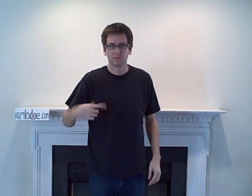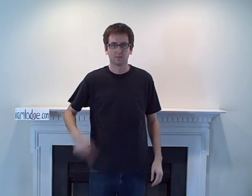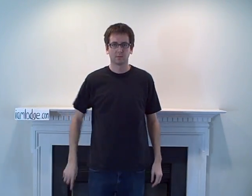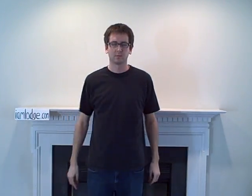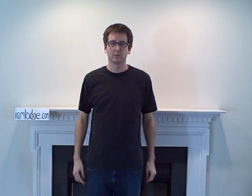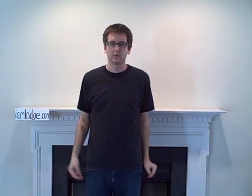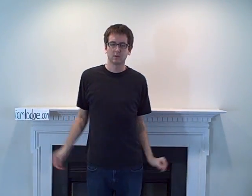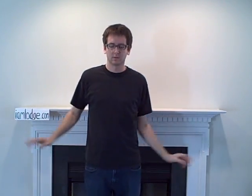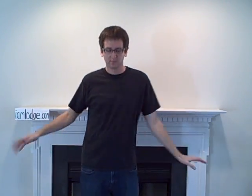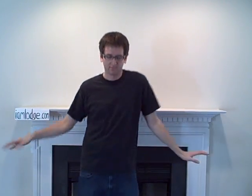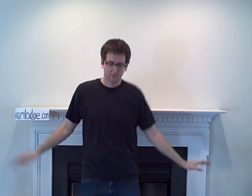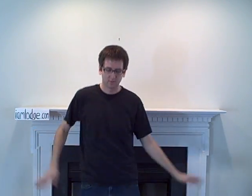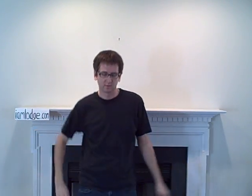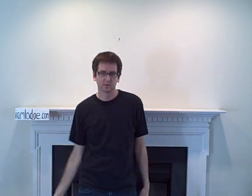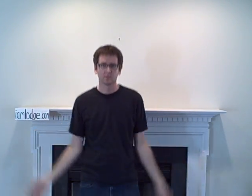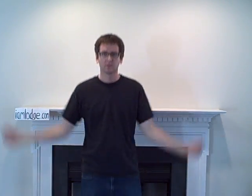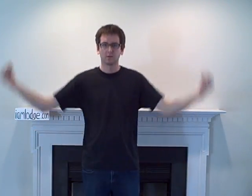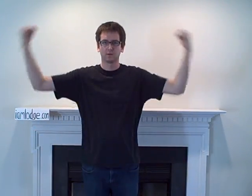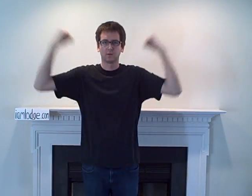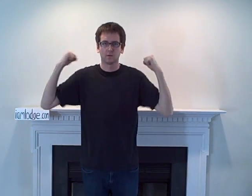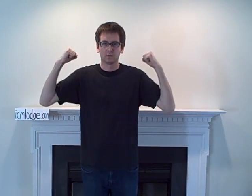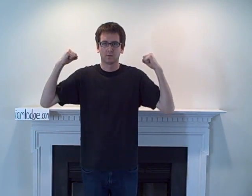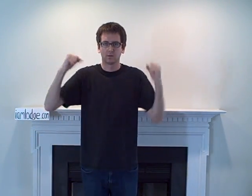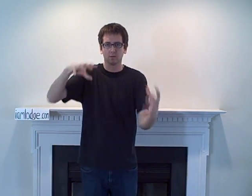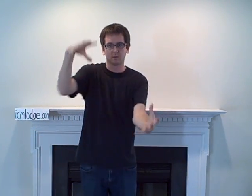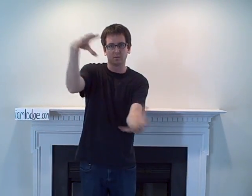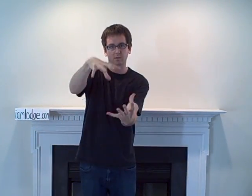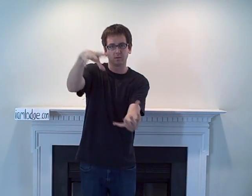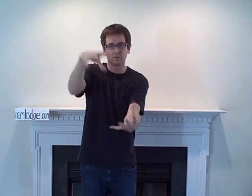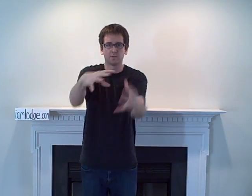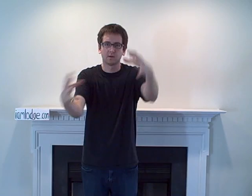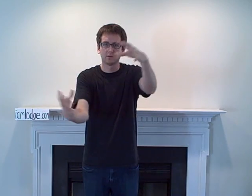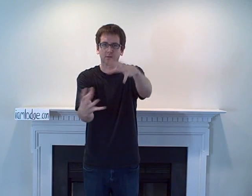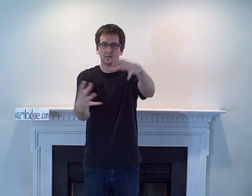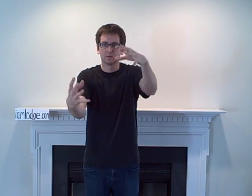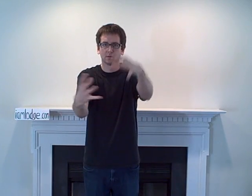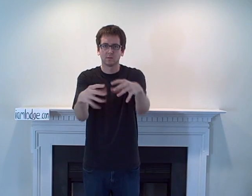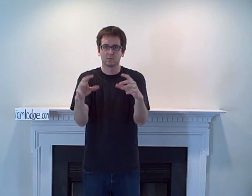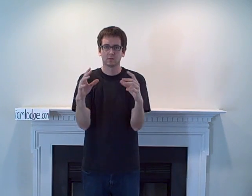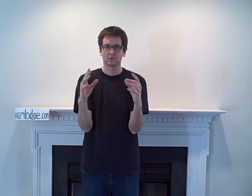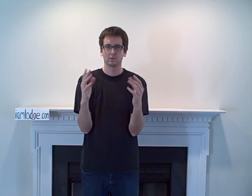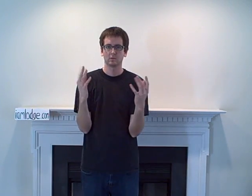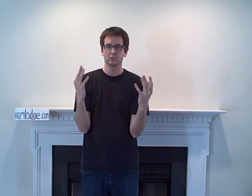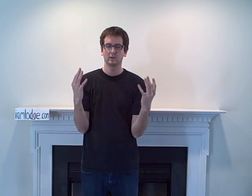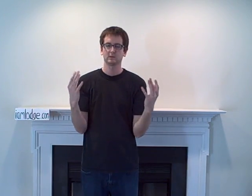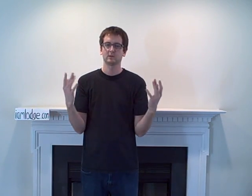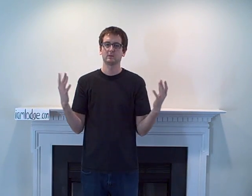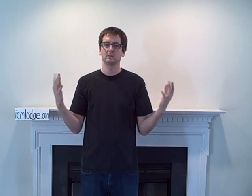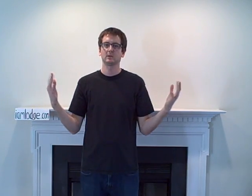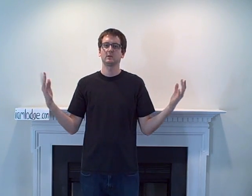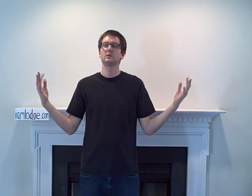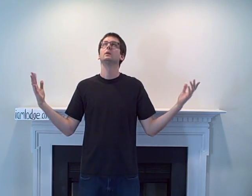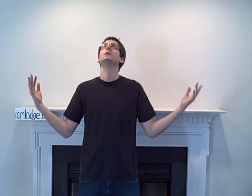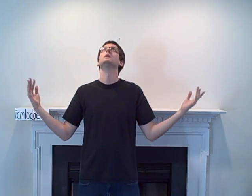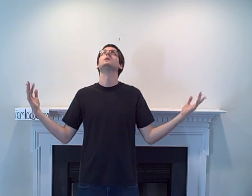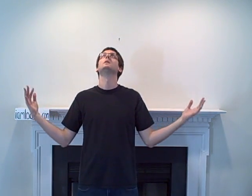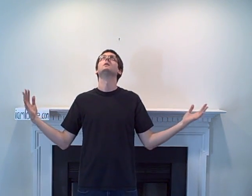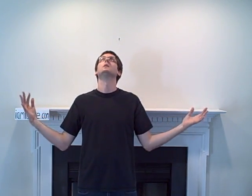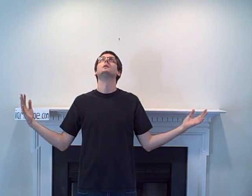little membranes are flexible and strong. They pack their vacuoles in, with chloroplasts they begin collecting sunlight,